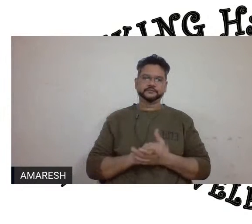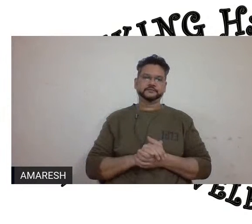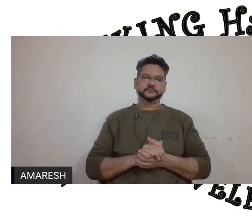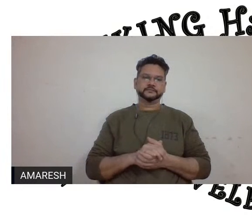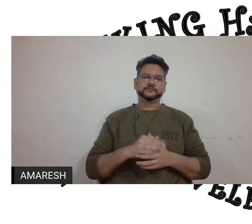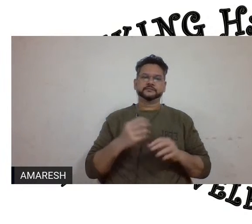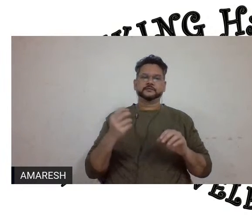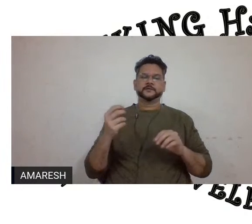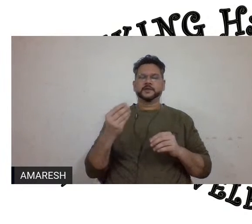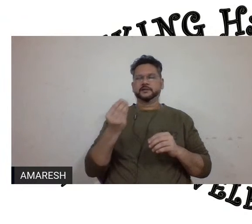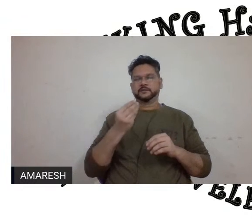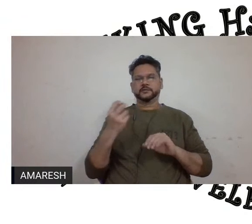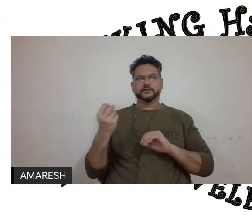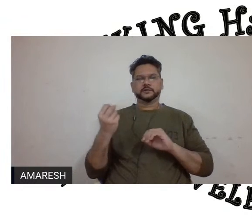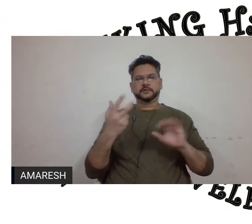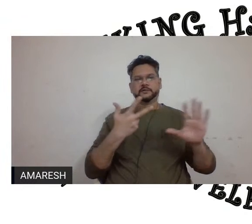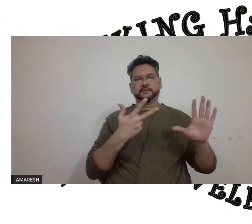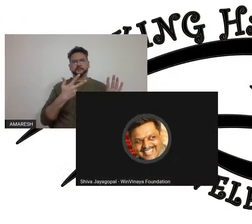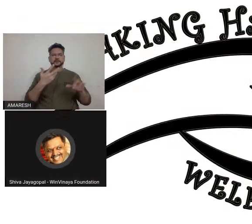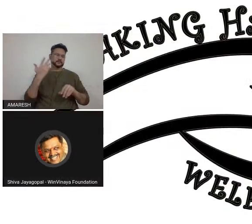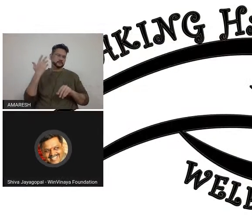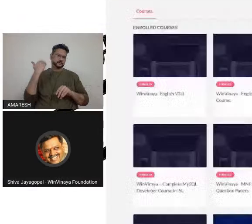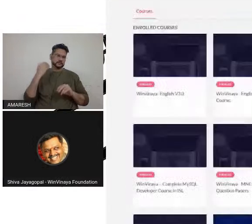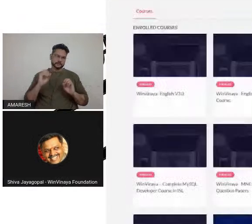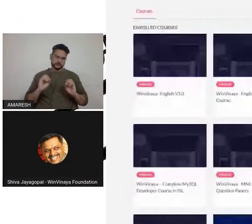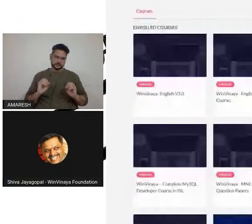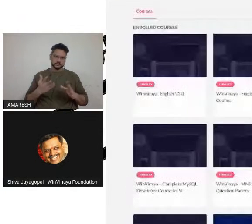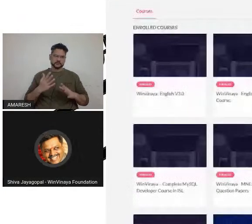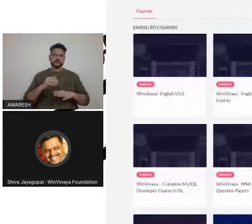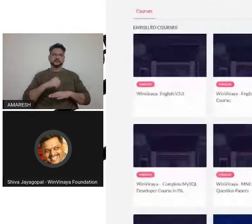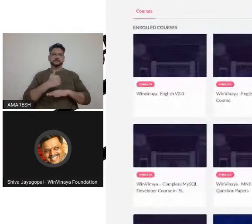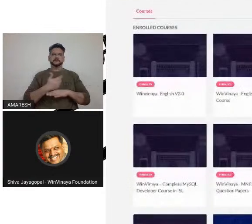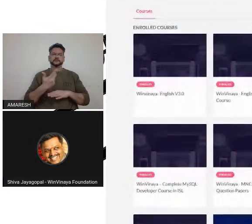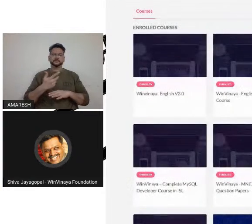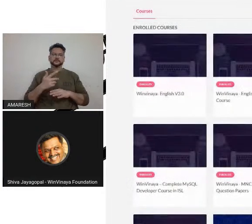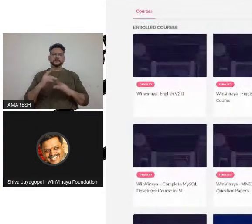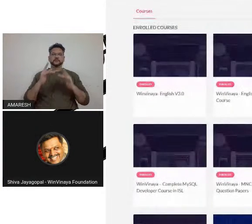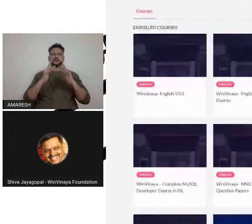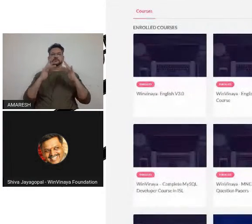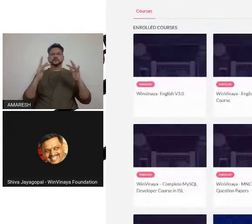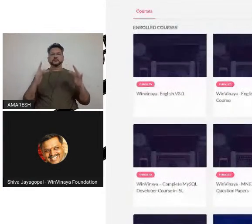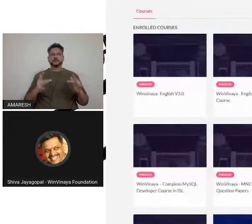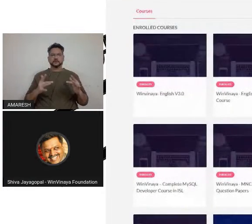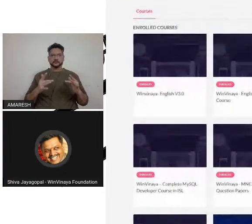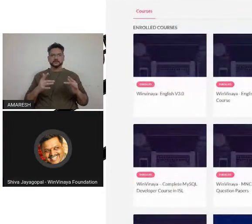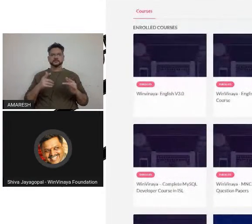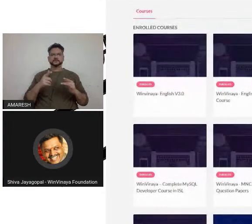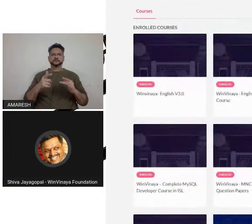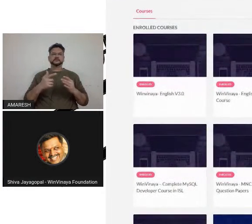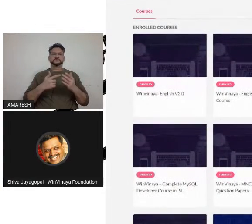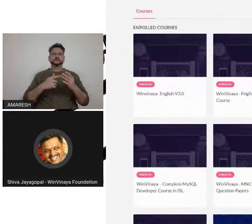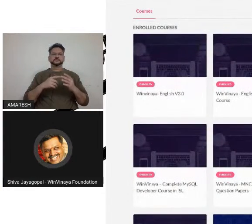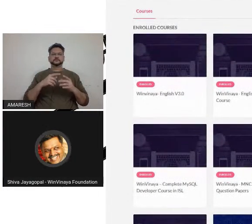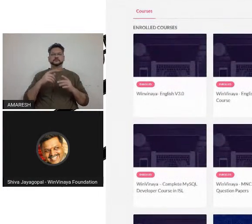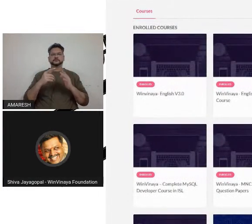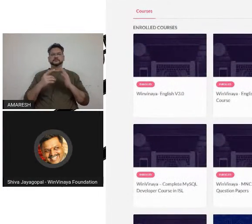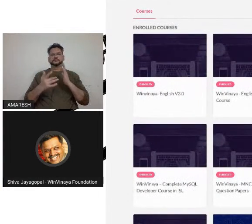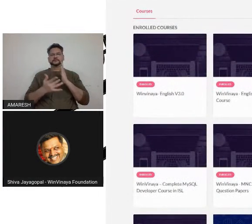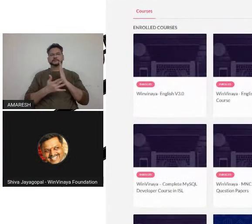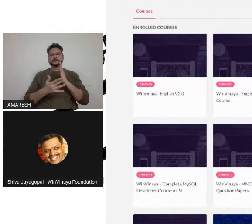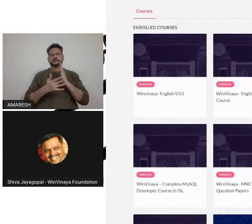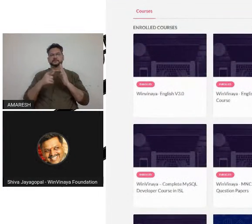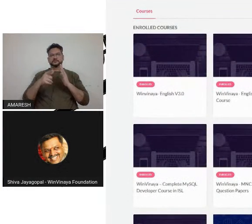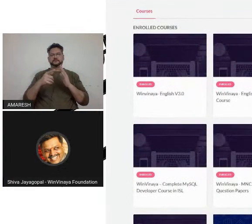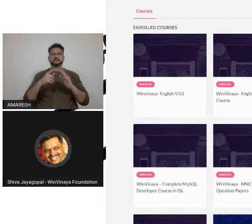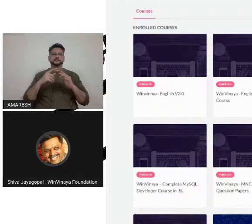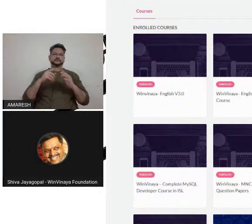8 months back, we came out with an online digital learning platform, which we are calling it as Winminia